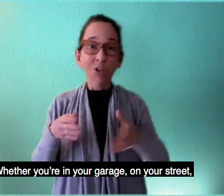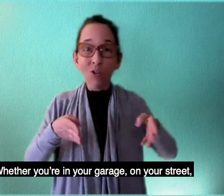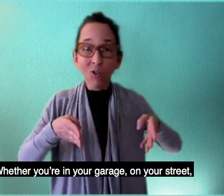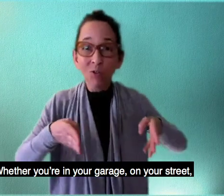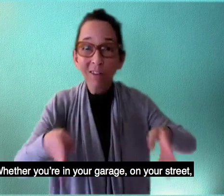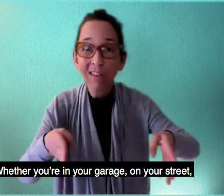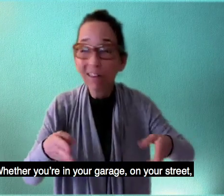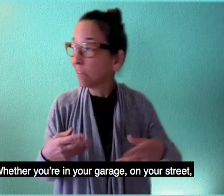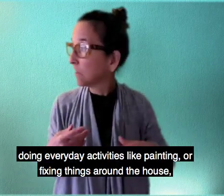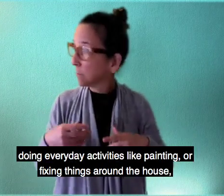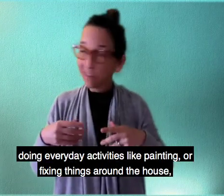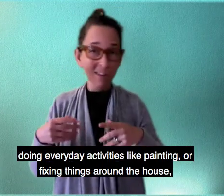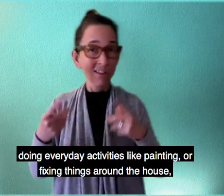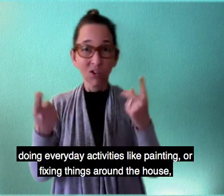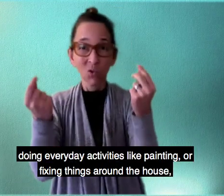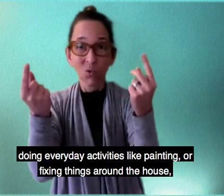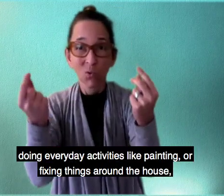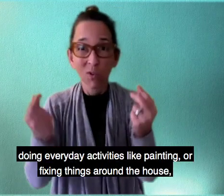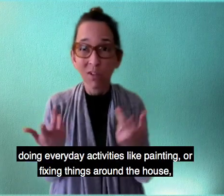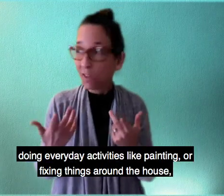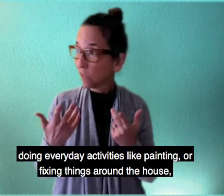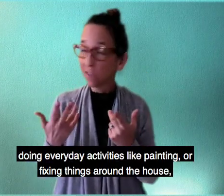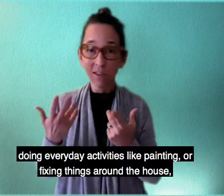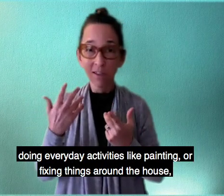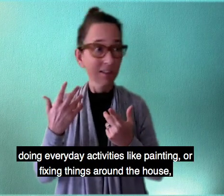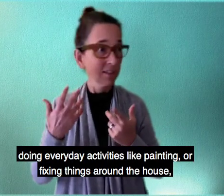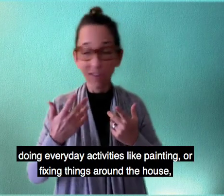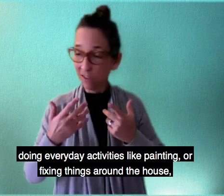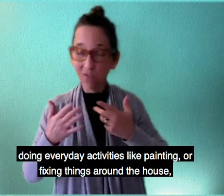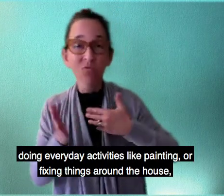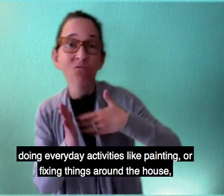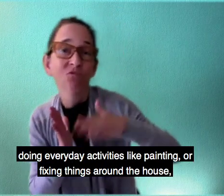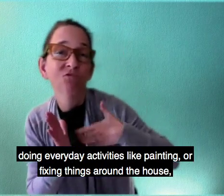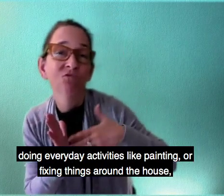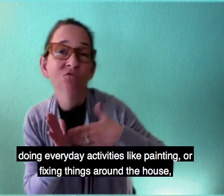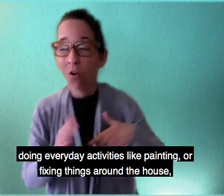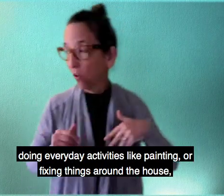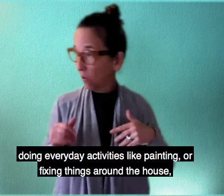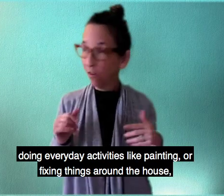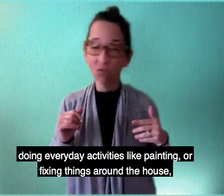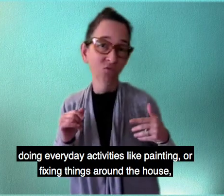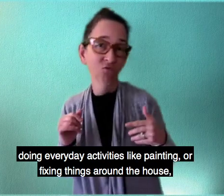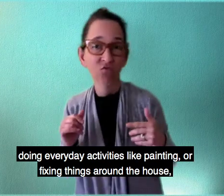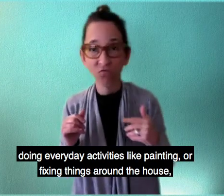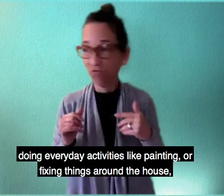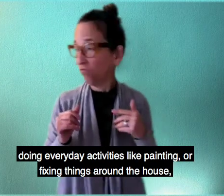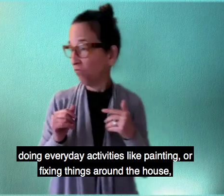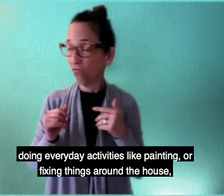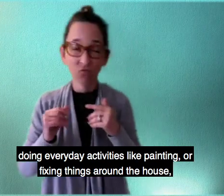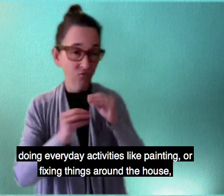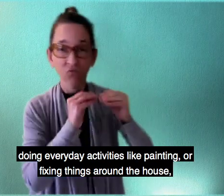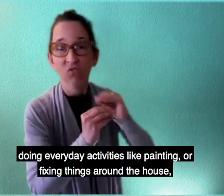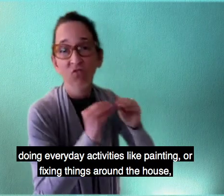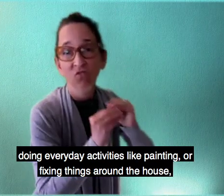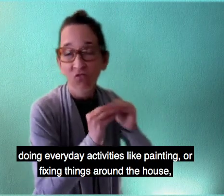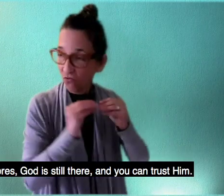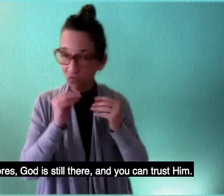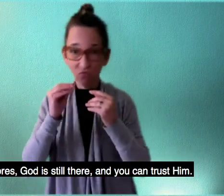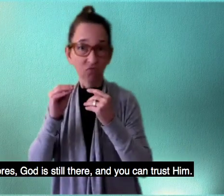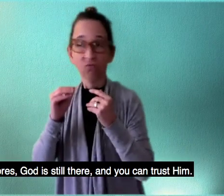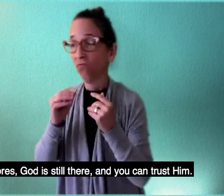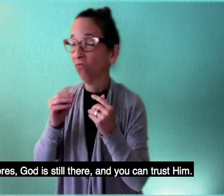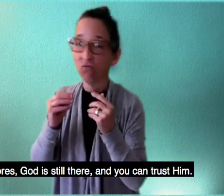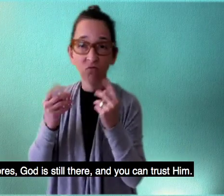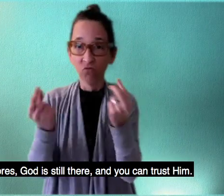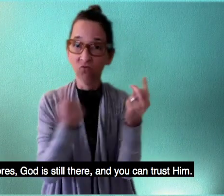garage, on your street, doing everyday activities like painting, or fixing things around the house,